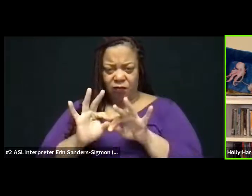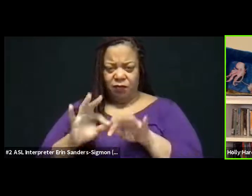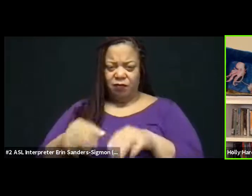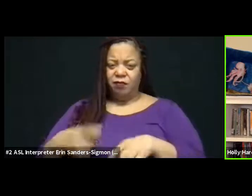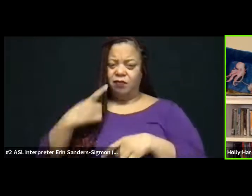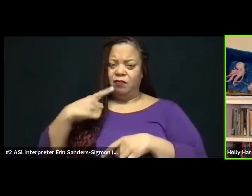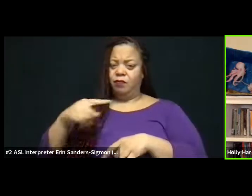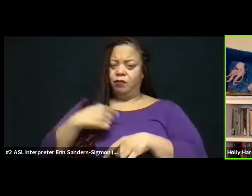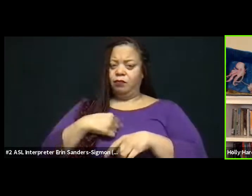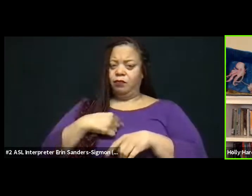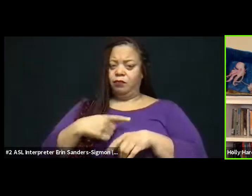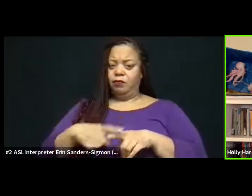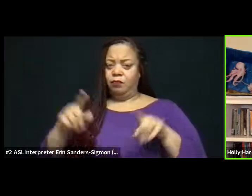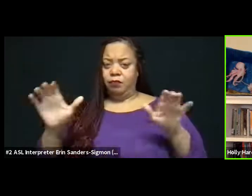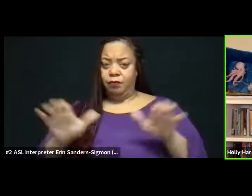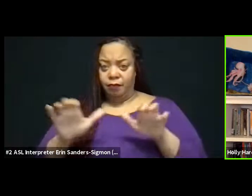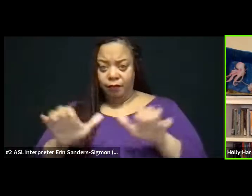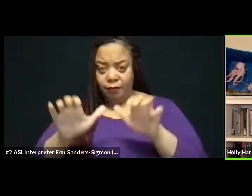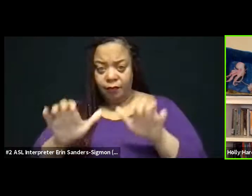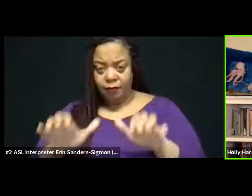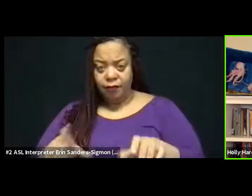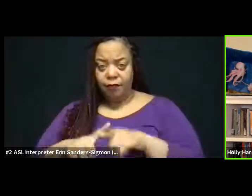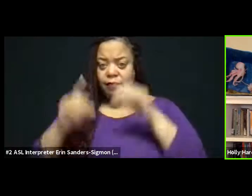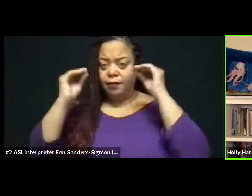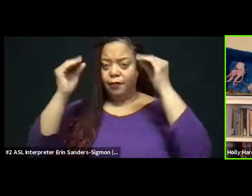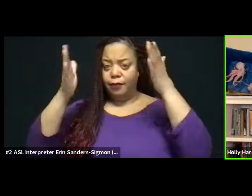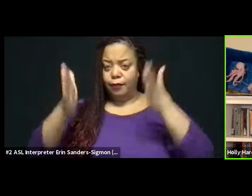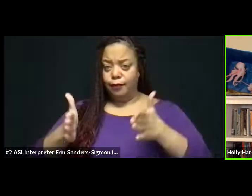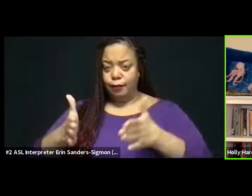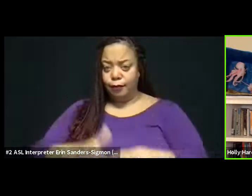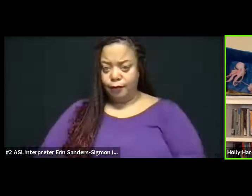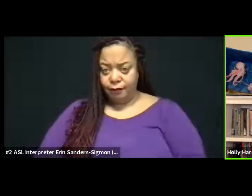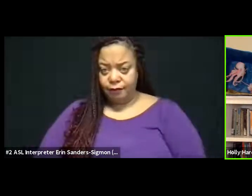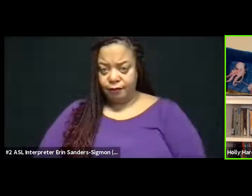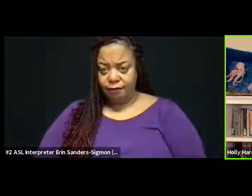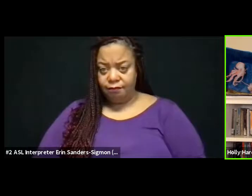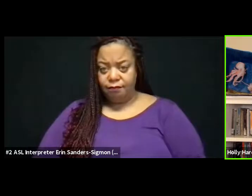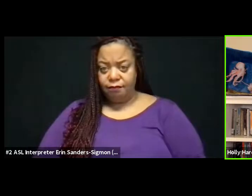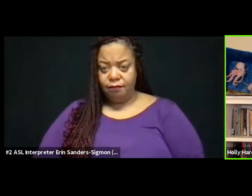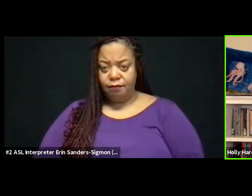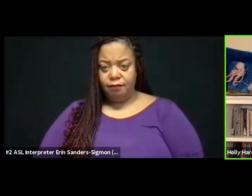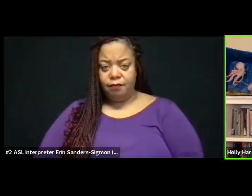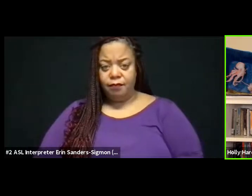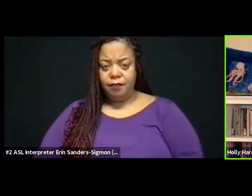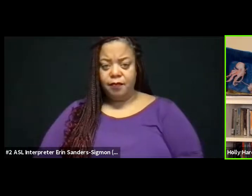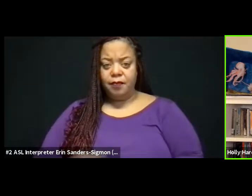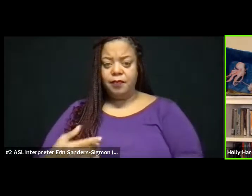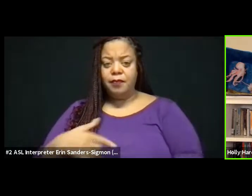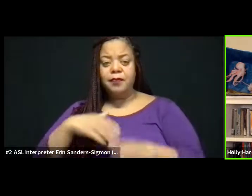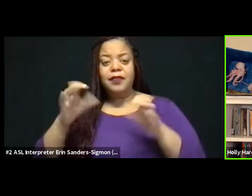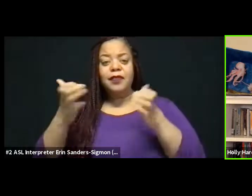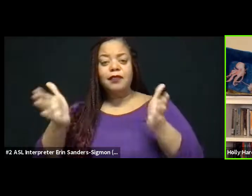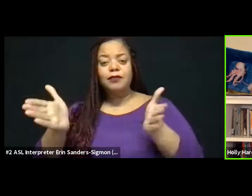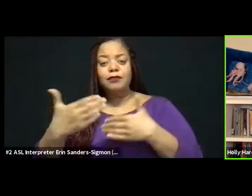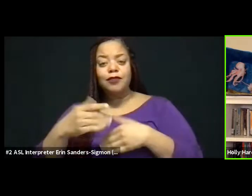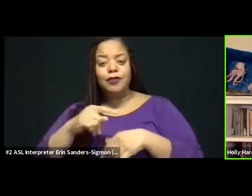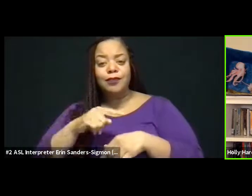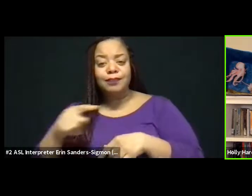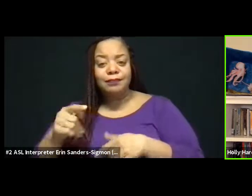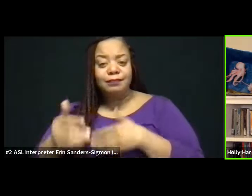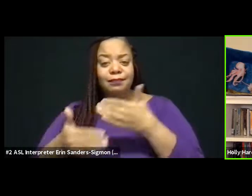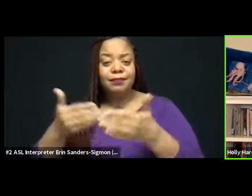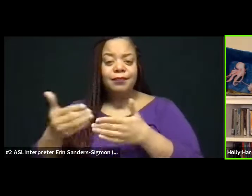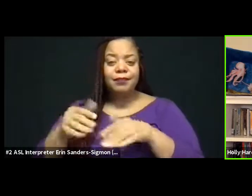practice, in just slowing down my classroom space, which I think can be so hard in a public